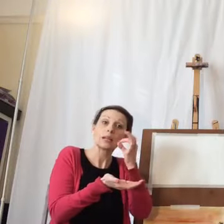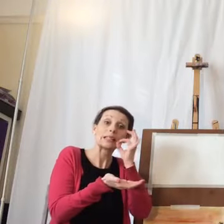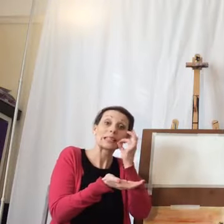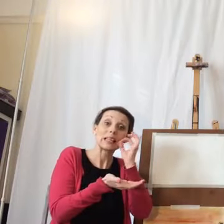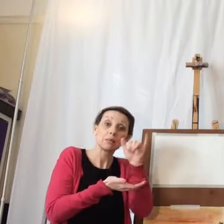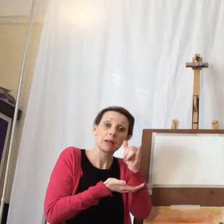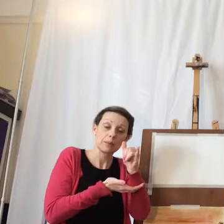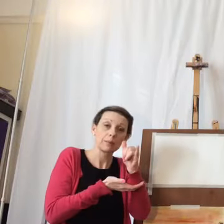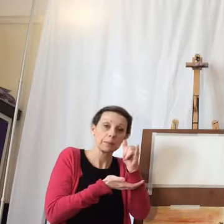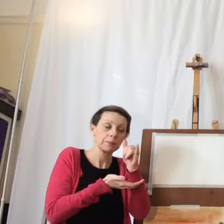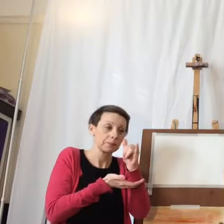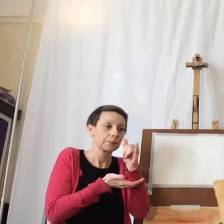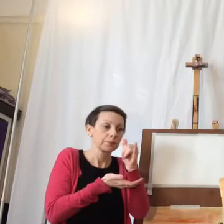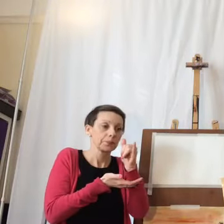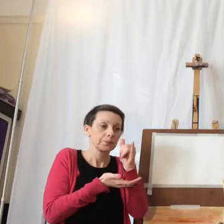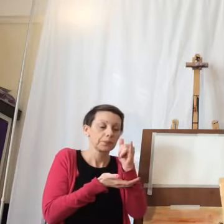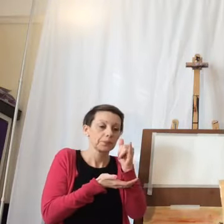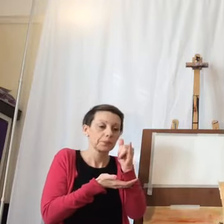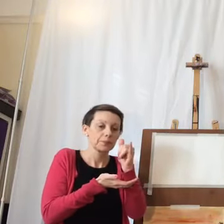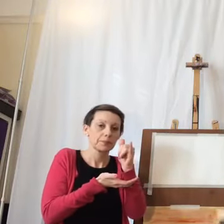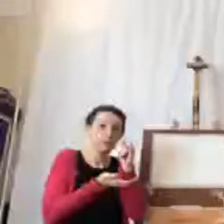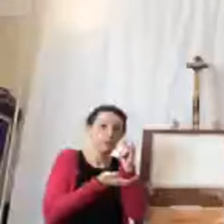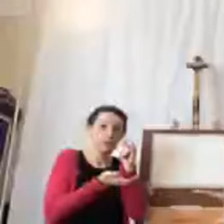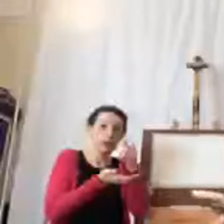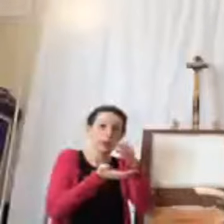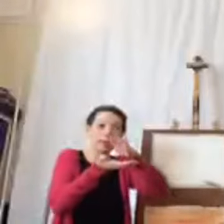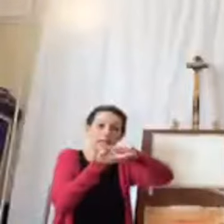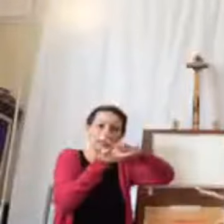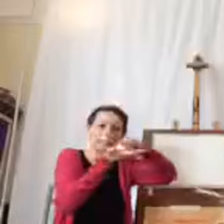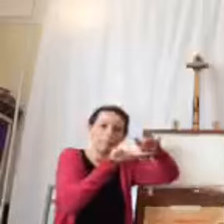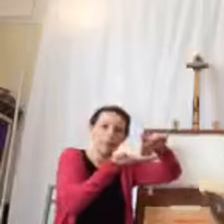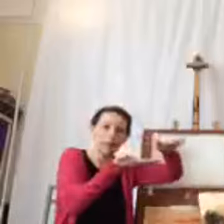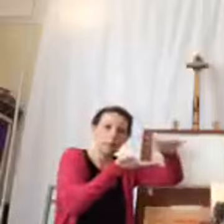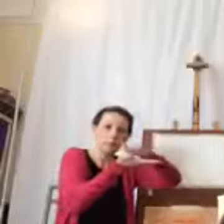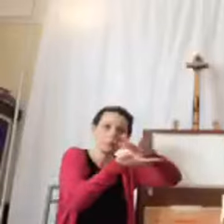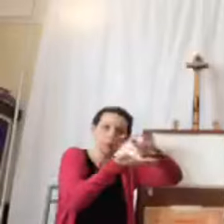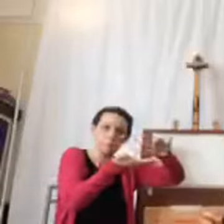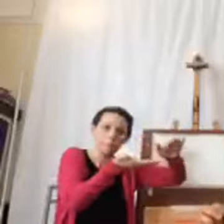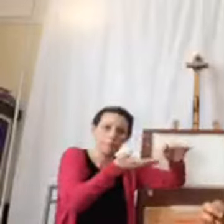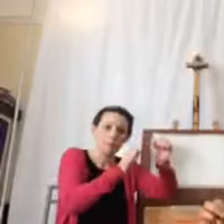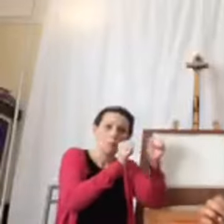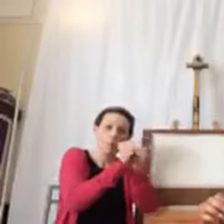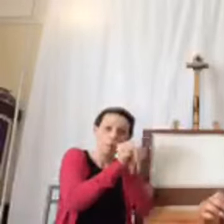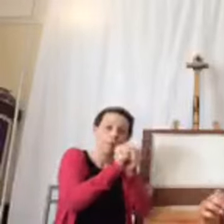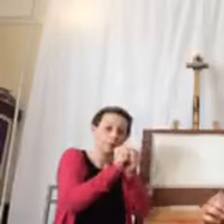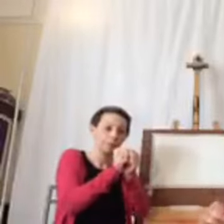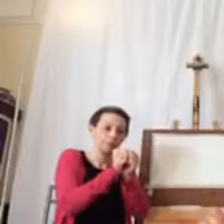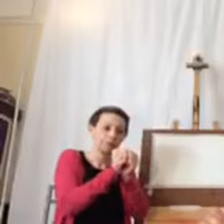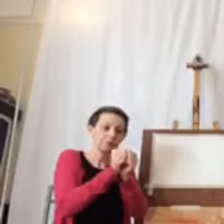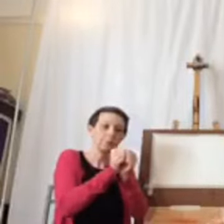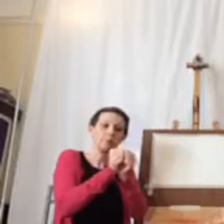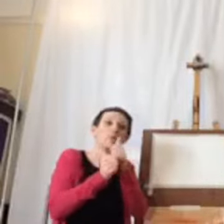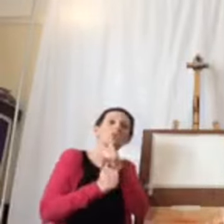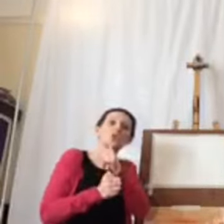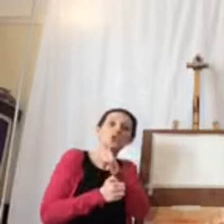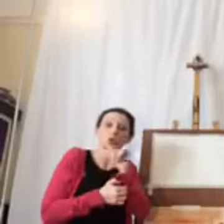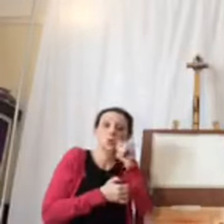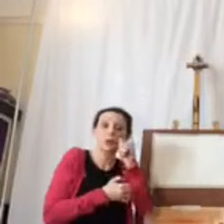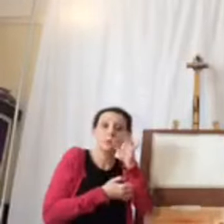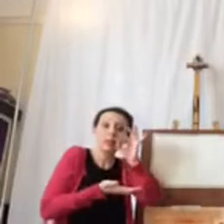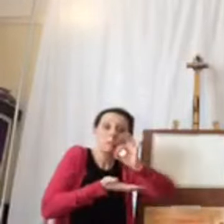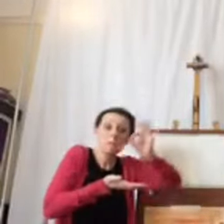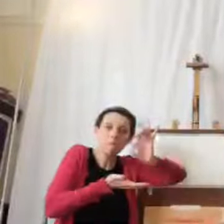bags and you can dab them on and you can sort of get some black, you can use pen,